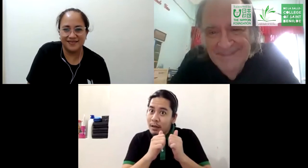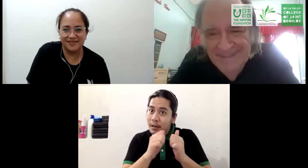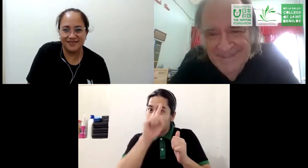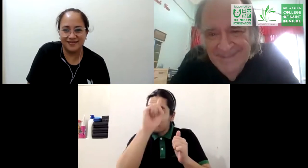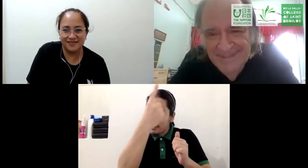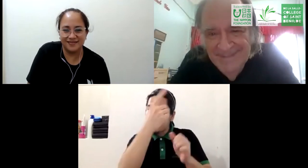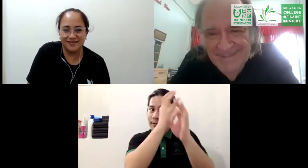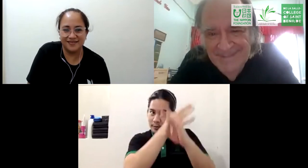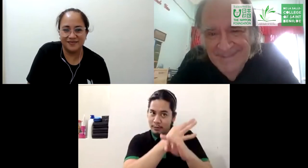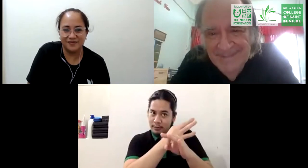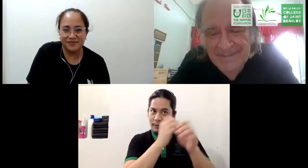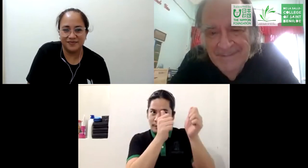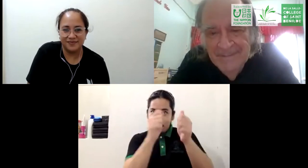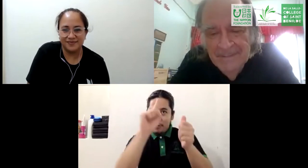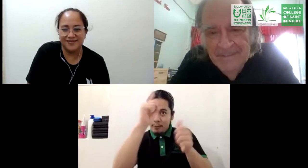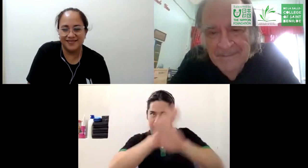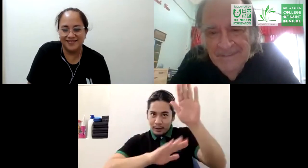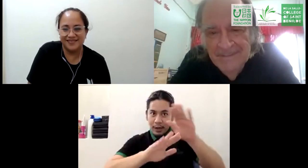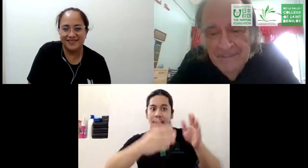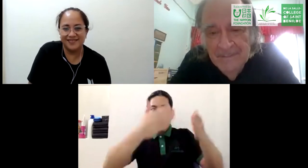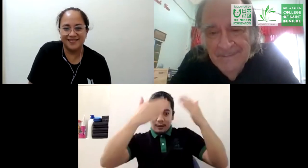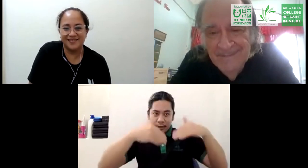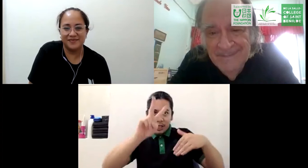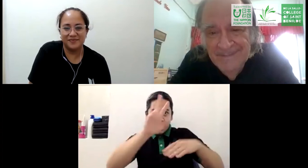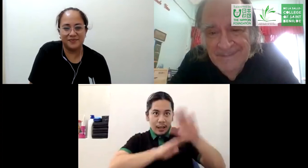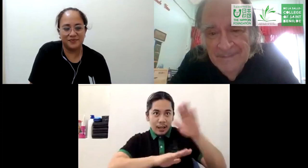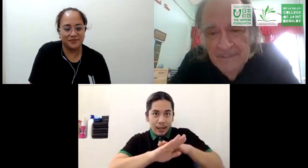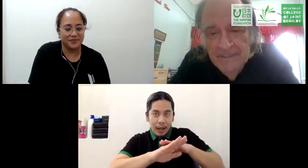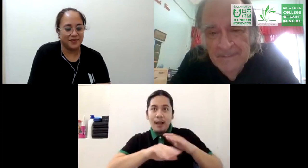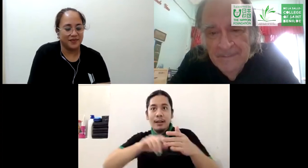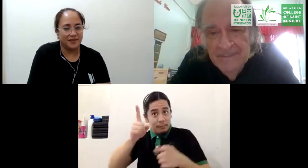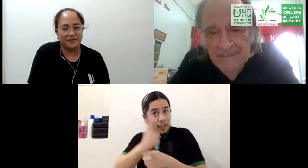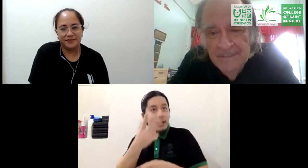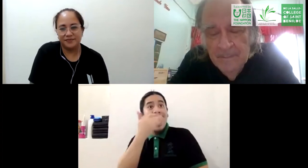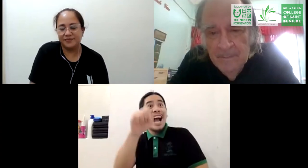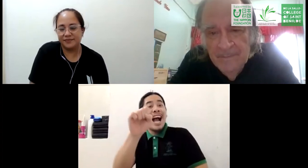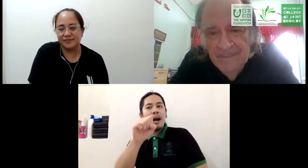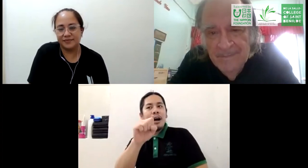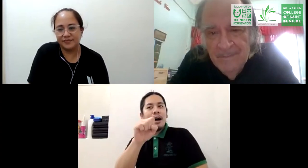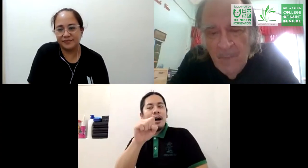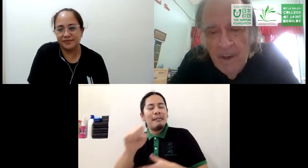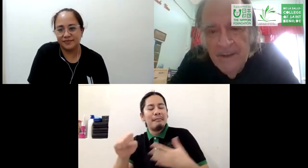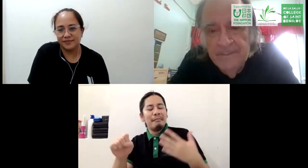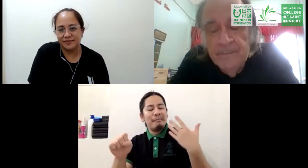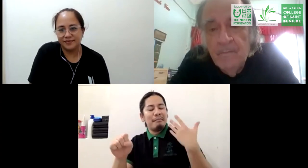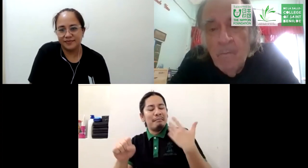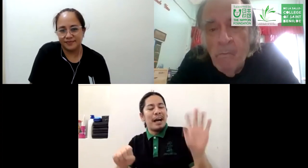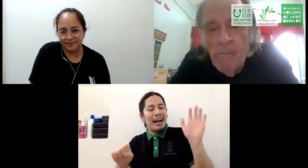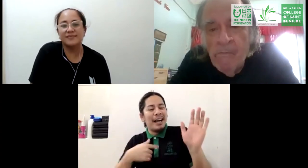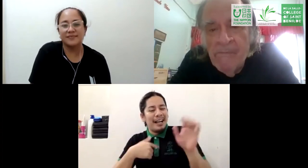without even thinking about the exact arrangement that we talked about for the first Yeah, hand shape, second hand